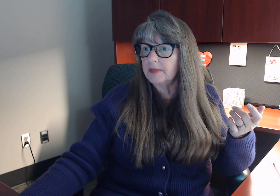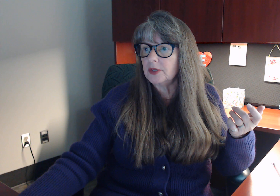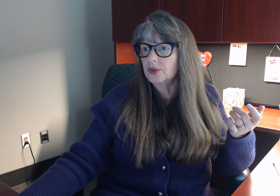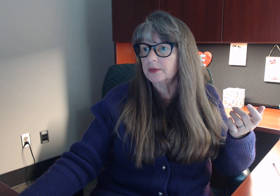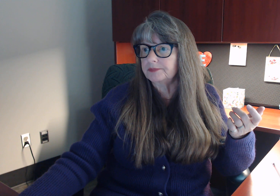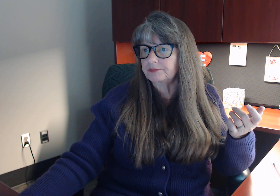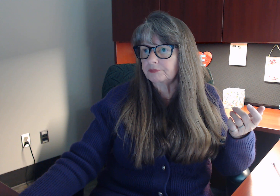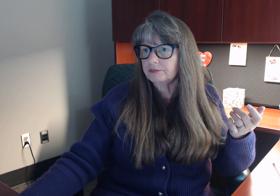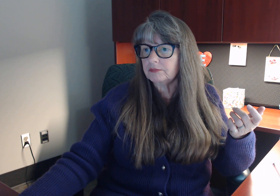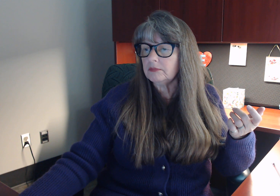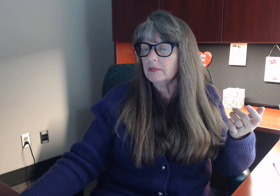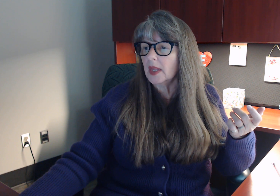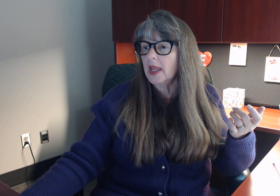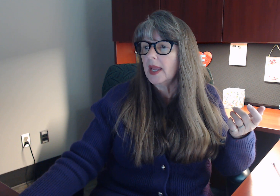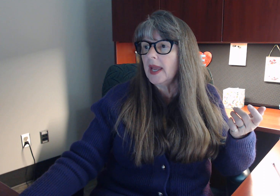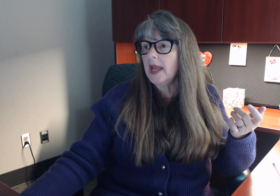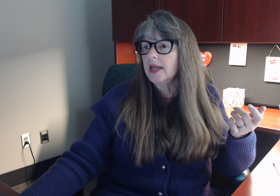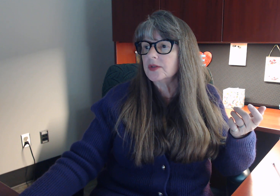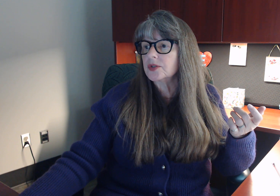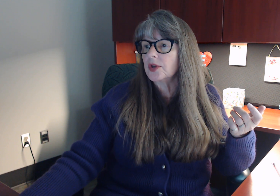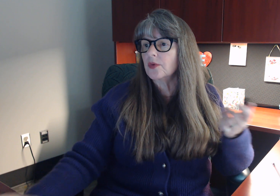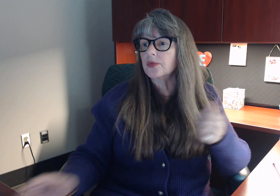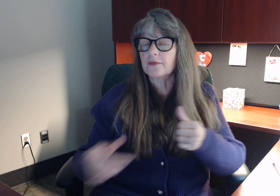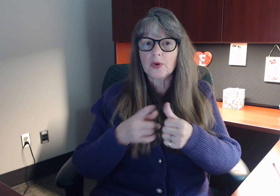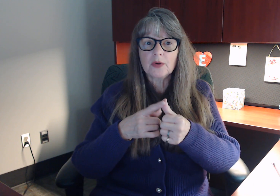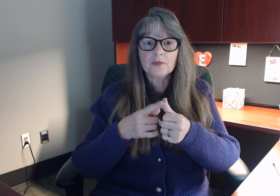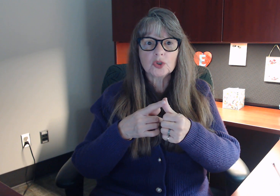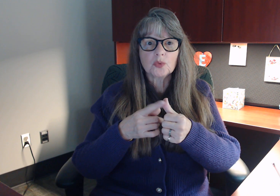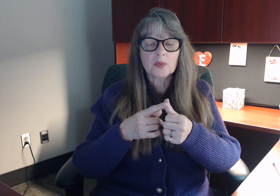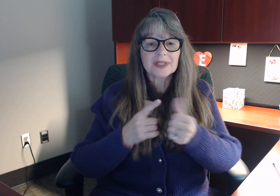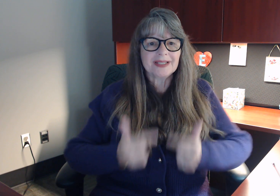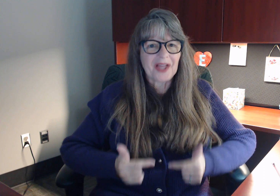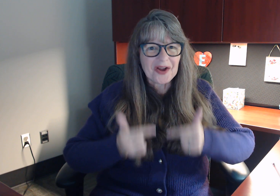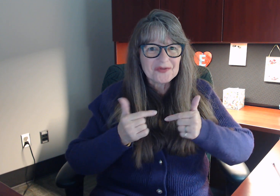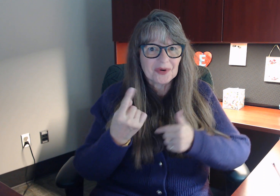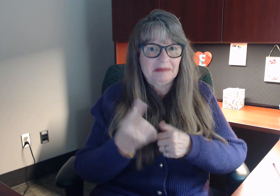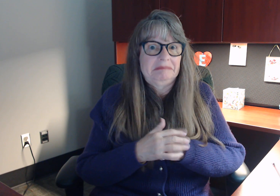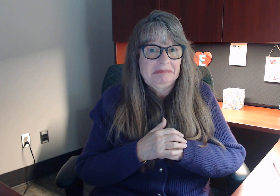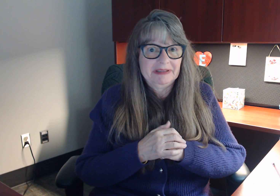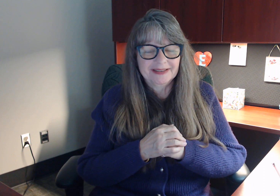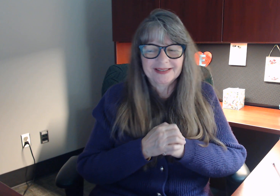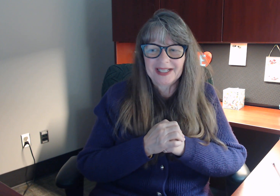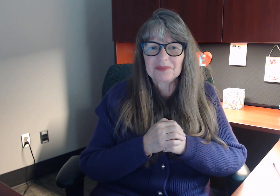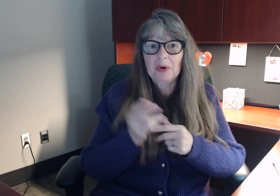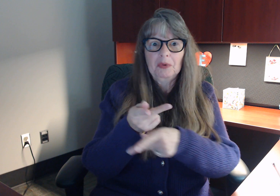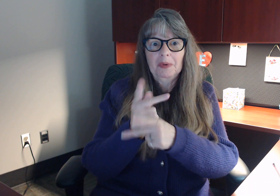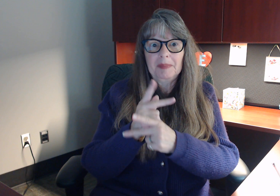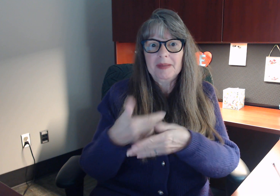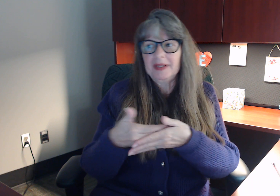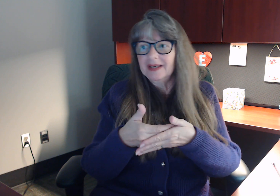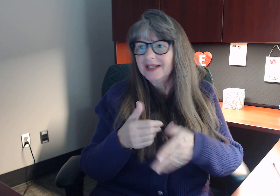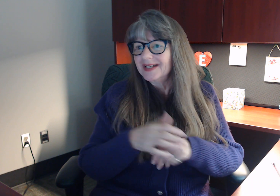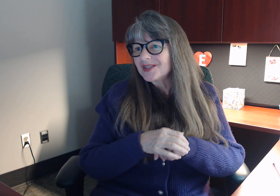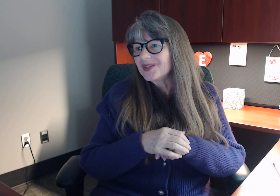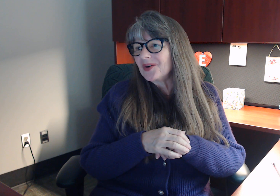manger. And so the very first one was a live one. I had to borrow a baby. So, and